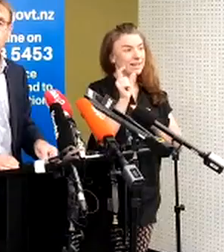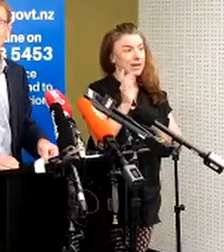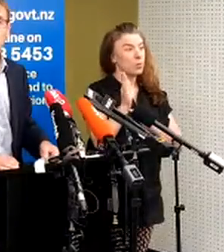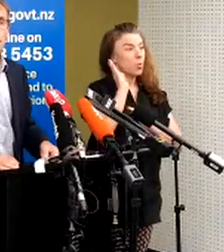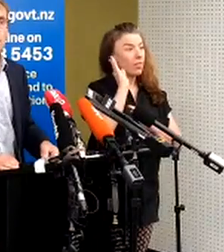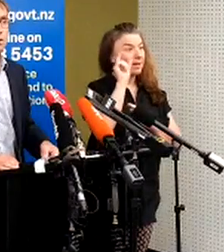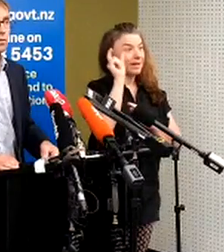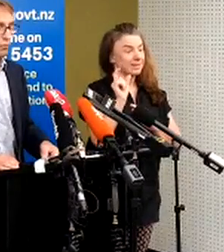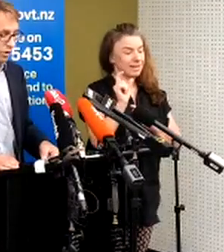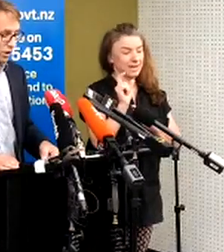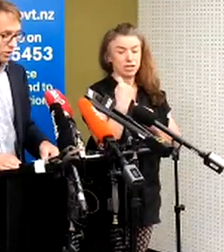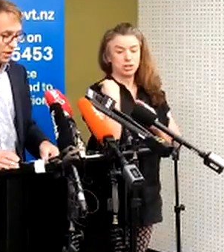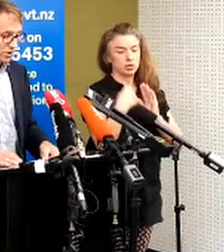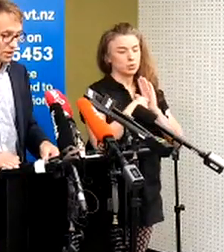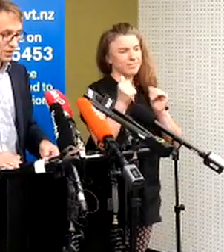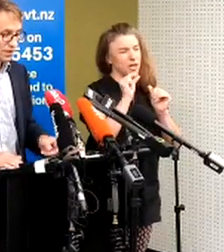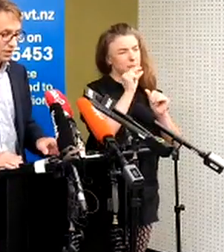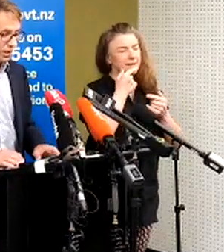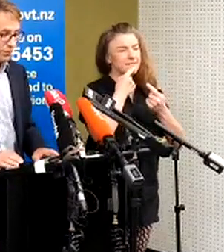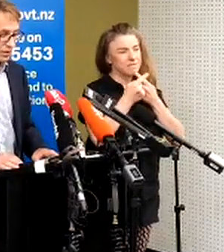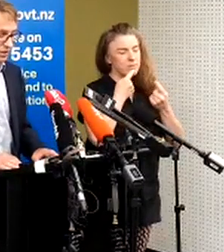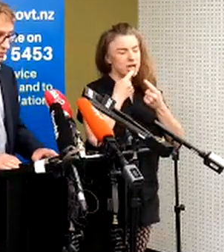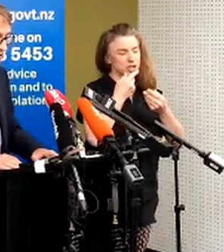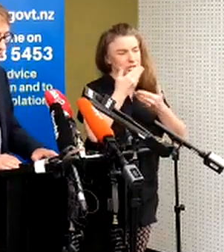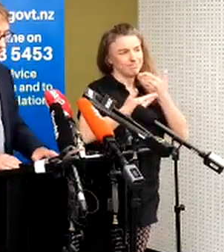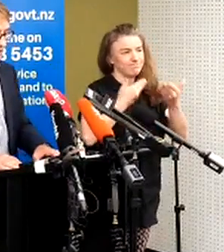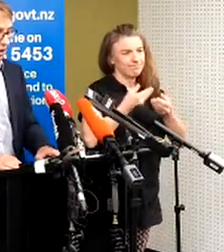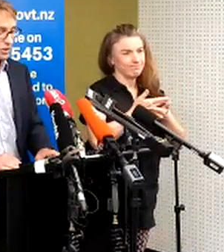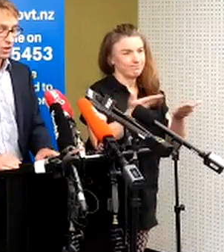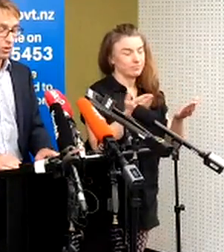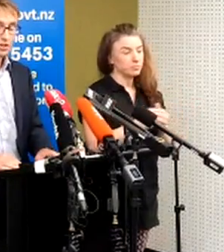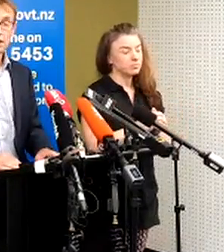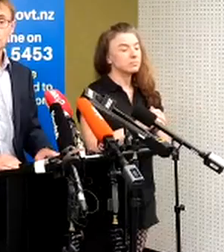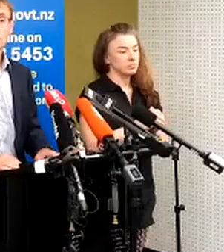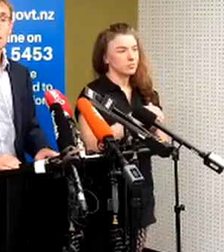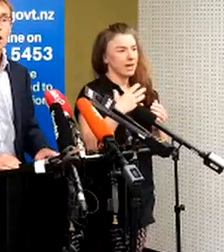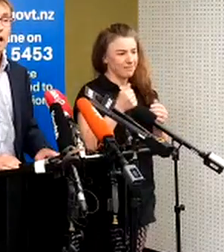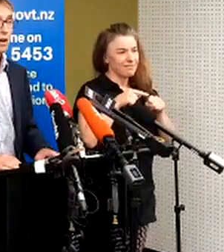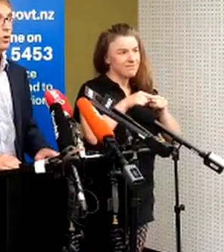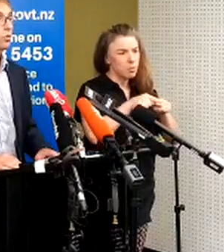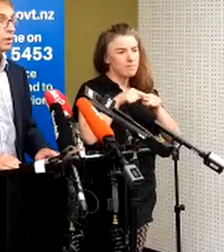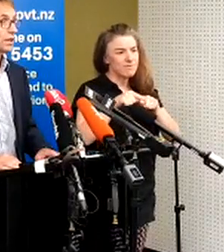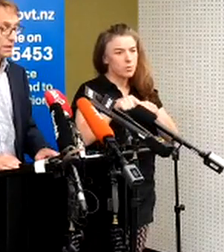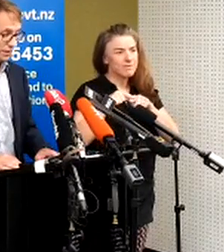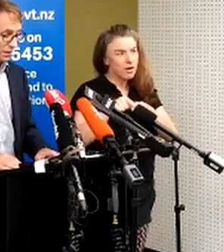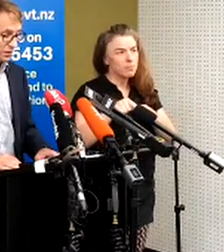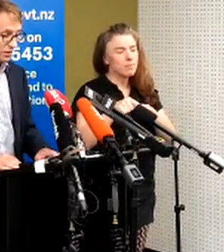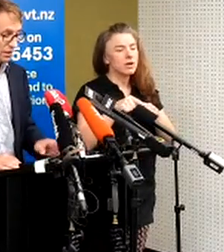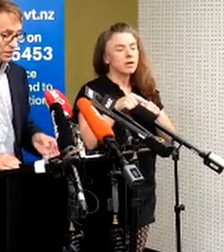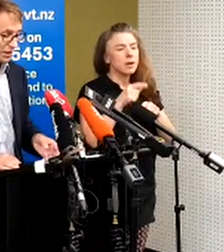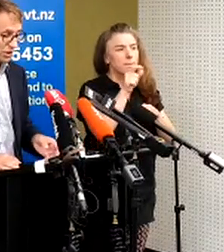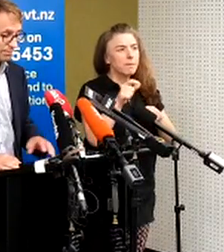Tuesday. Further contact tracing is underway for this individual and close contacts are already